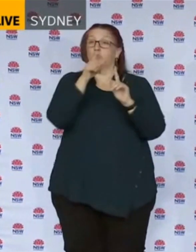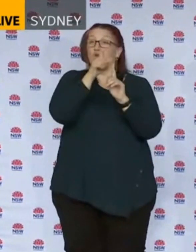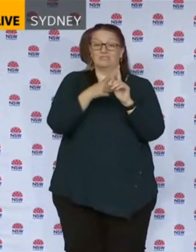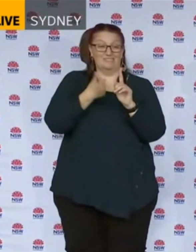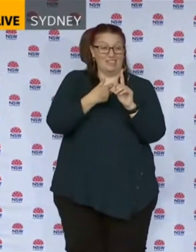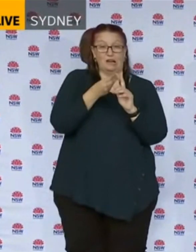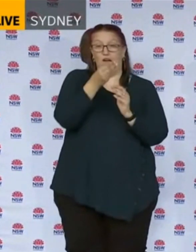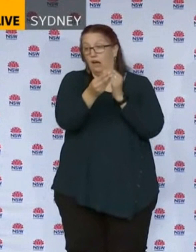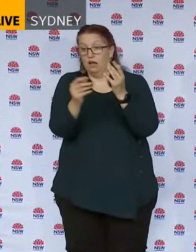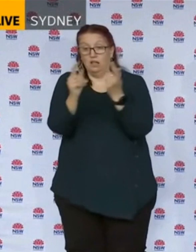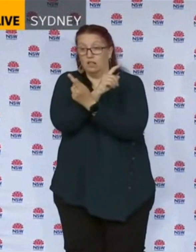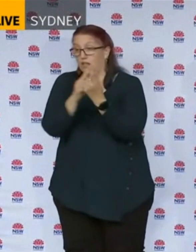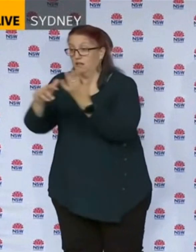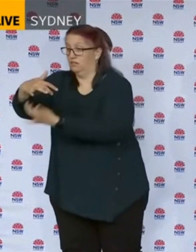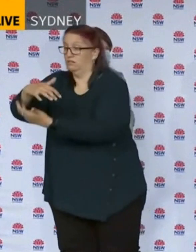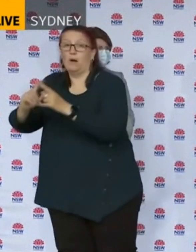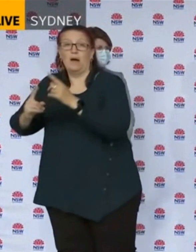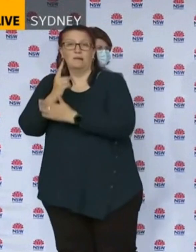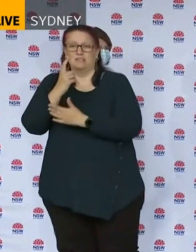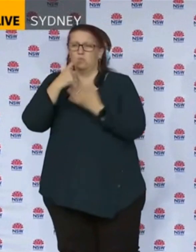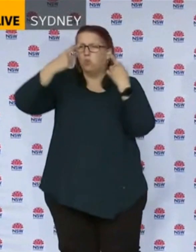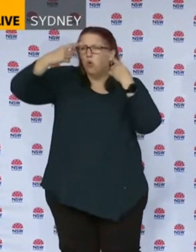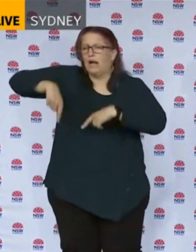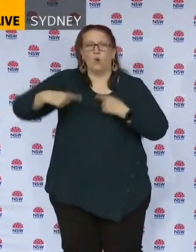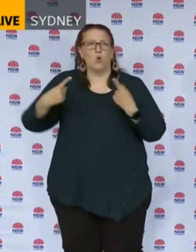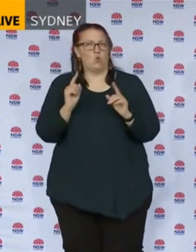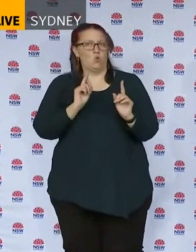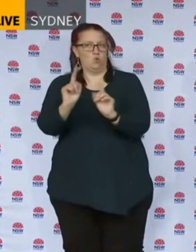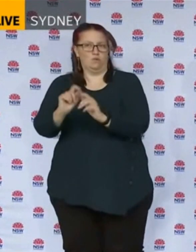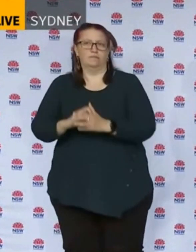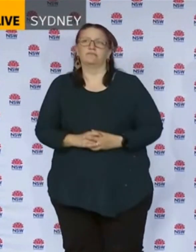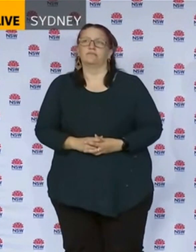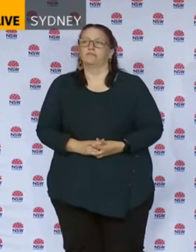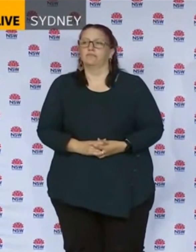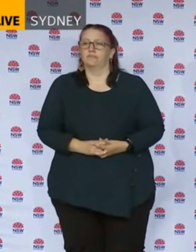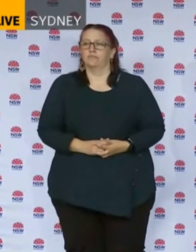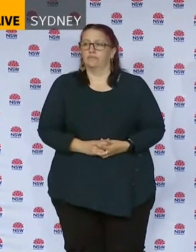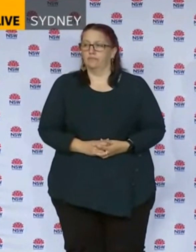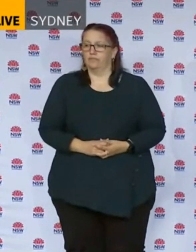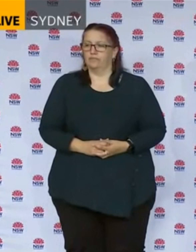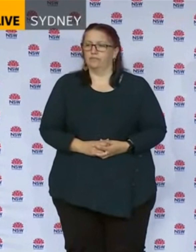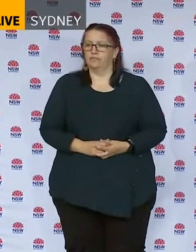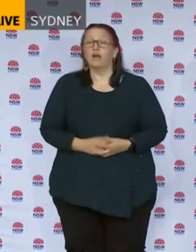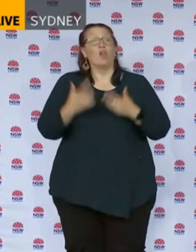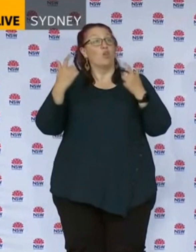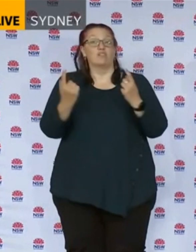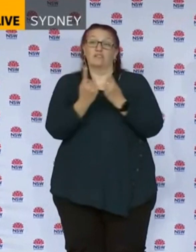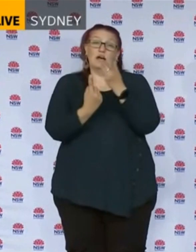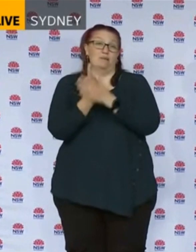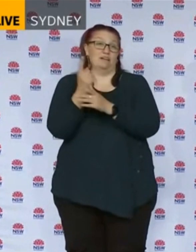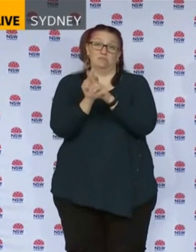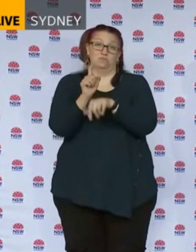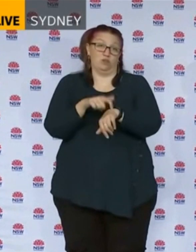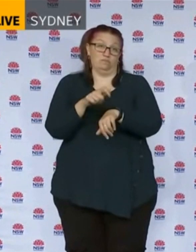there was a lot of concurrent activity occurring. So in terms of the venues that we had